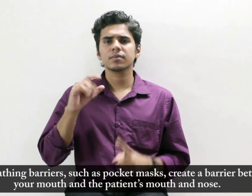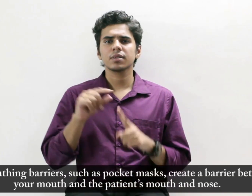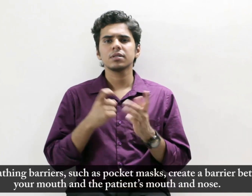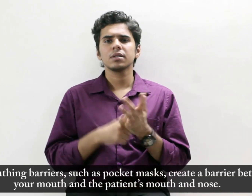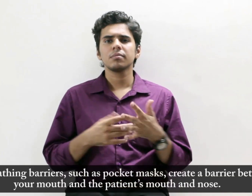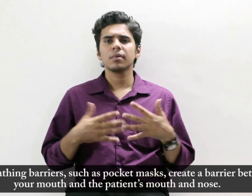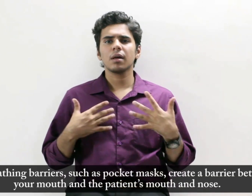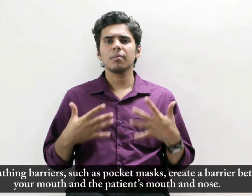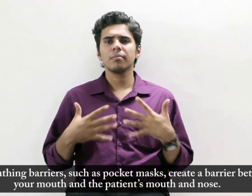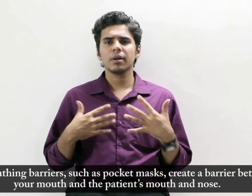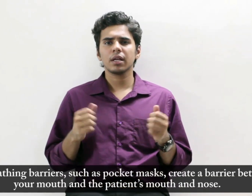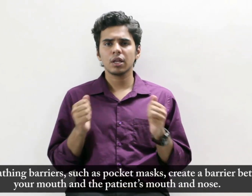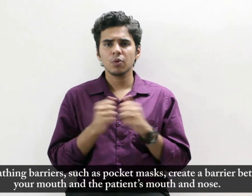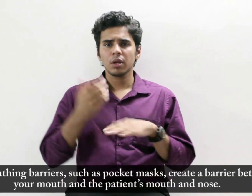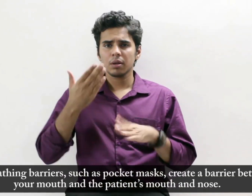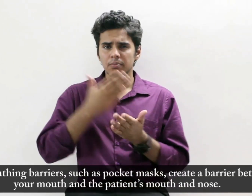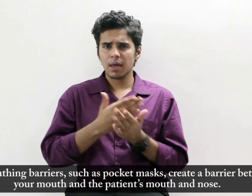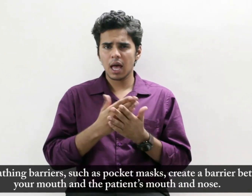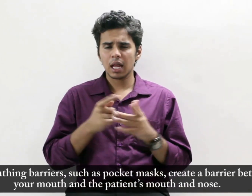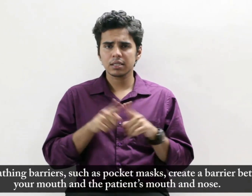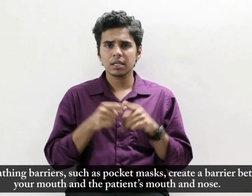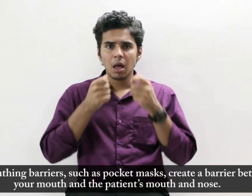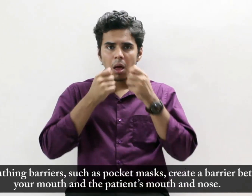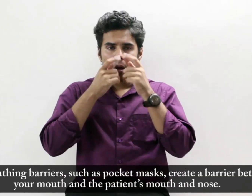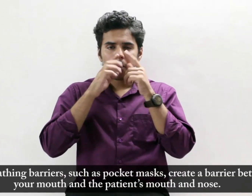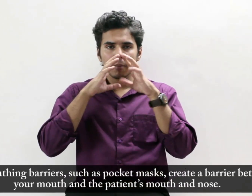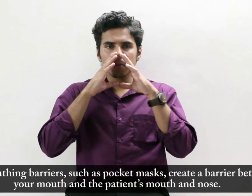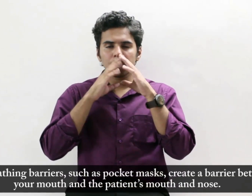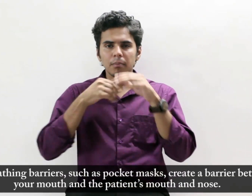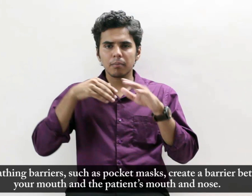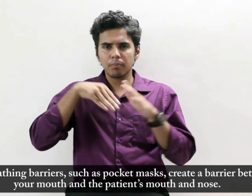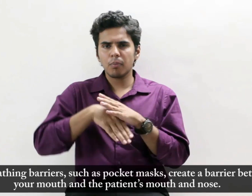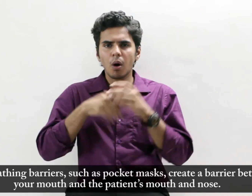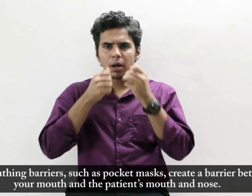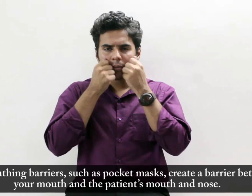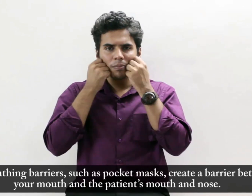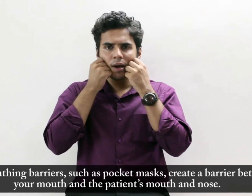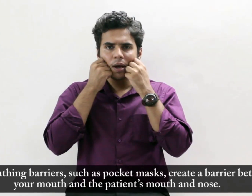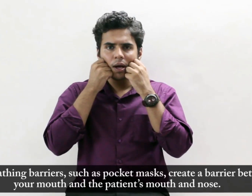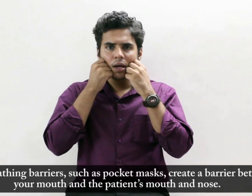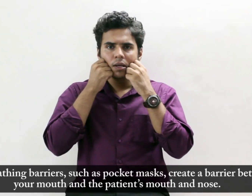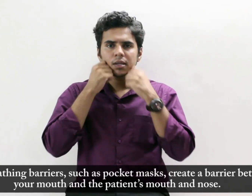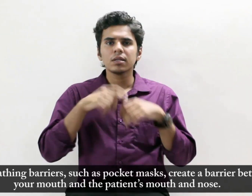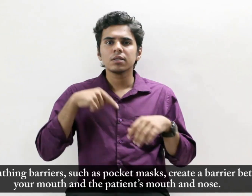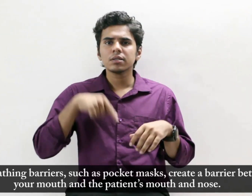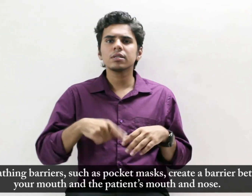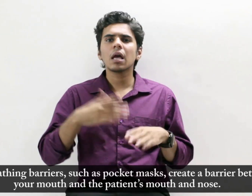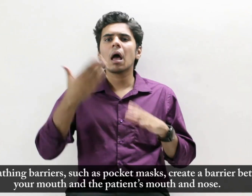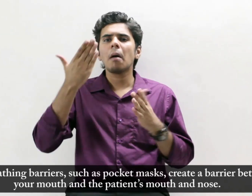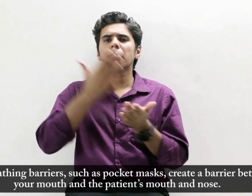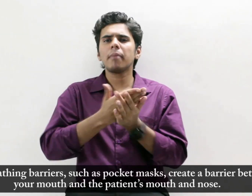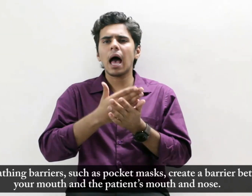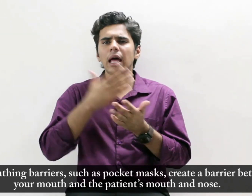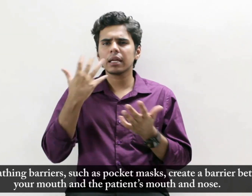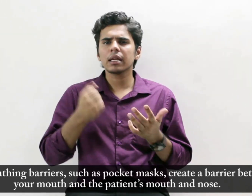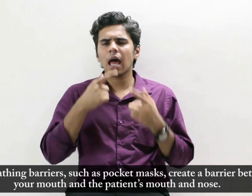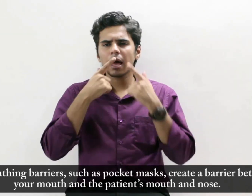CPR breathing barriers such as pocket mask create a barrier between your mouth and the patient's mouth and nose.